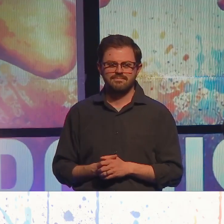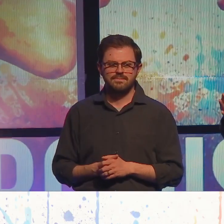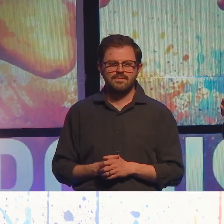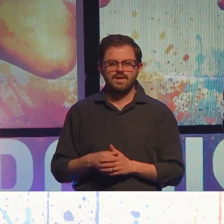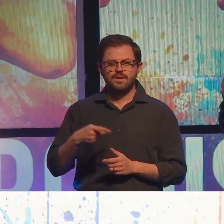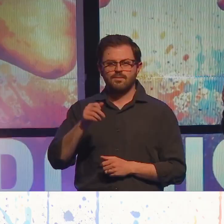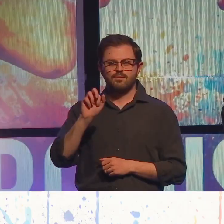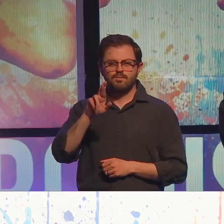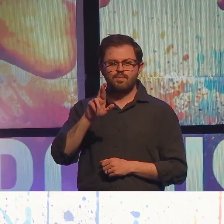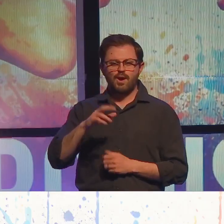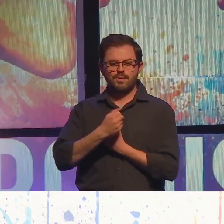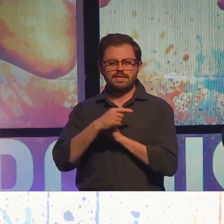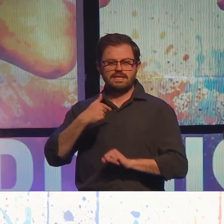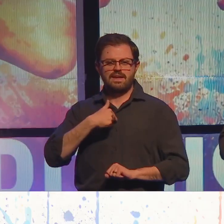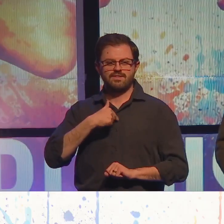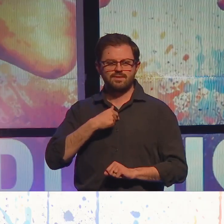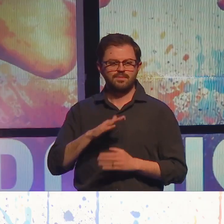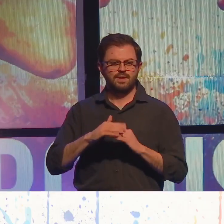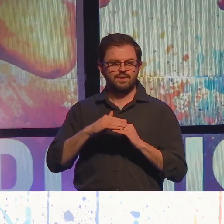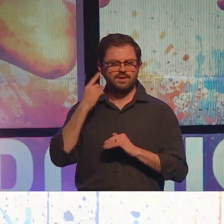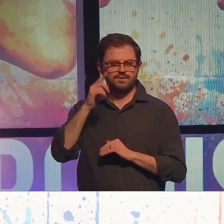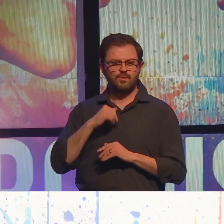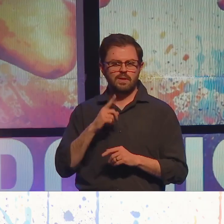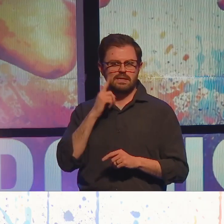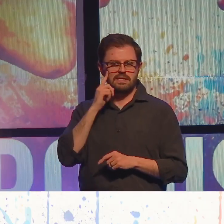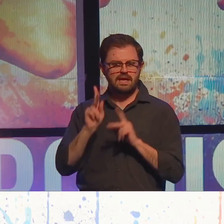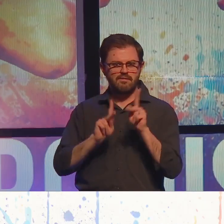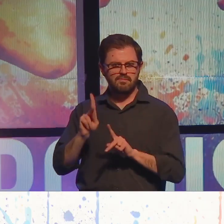Parker saves me, at least with our non-hearing community.